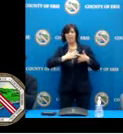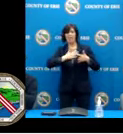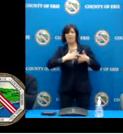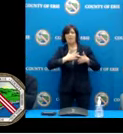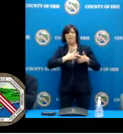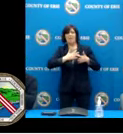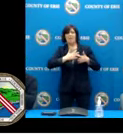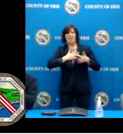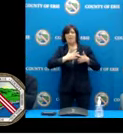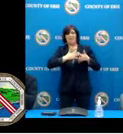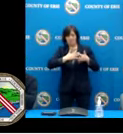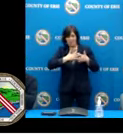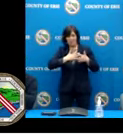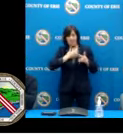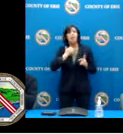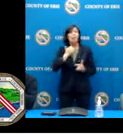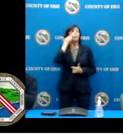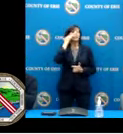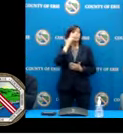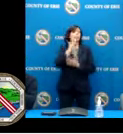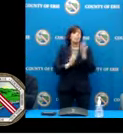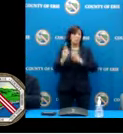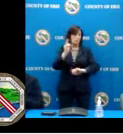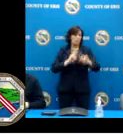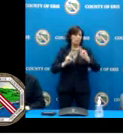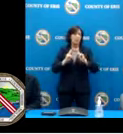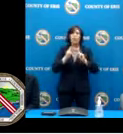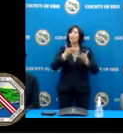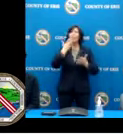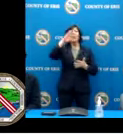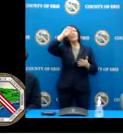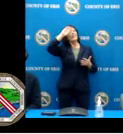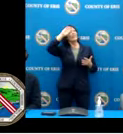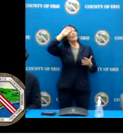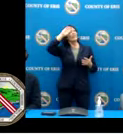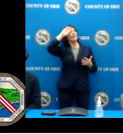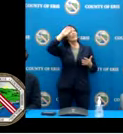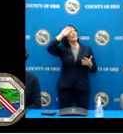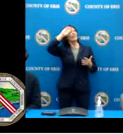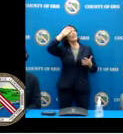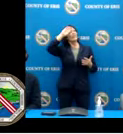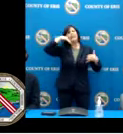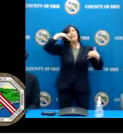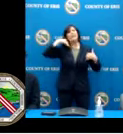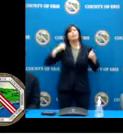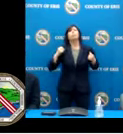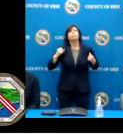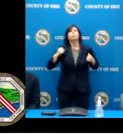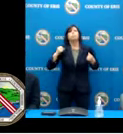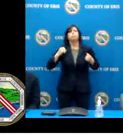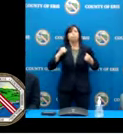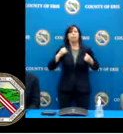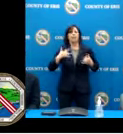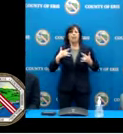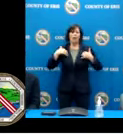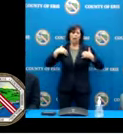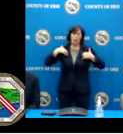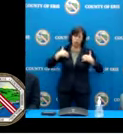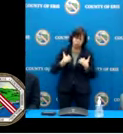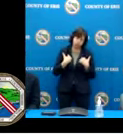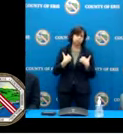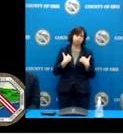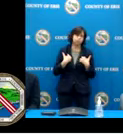difficulty breathing. Although we know that some people may not have a fever and have sweats and chills or feel extremely exhausted,